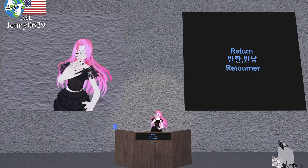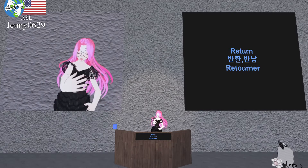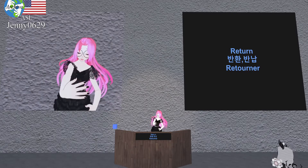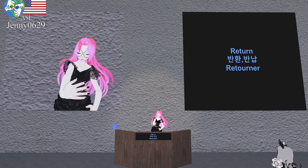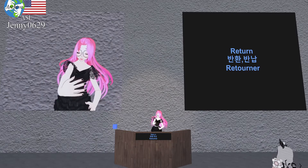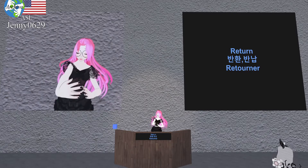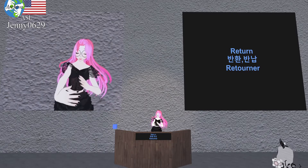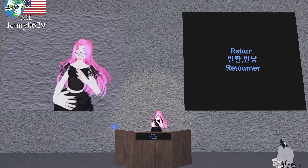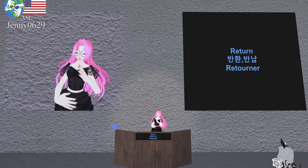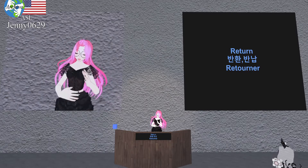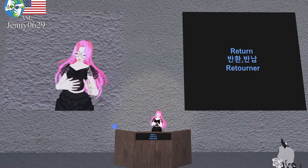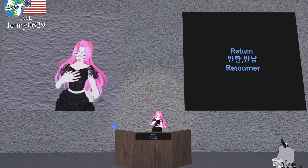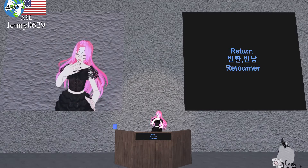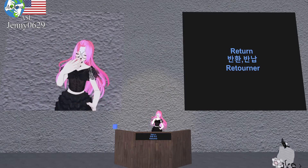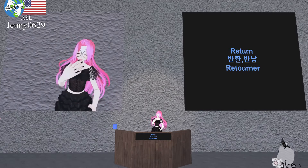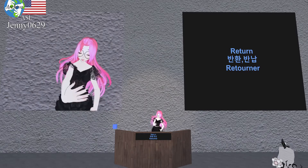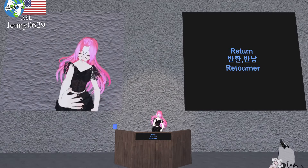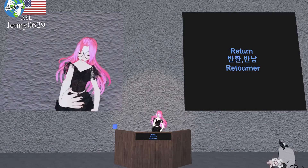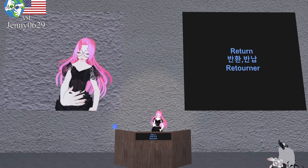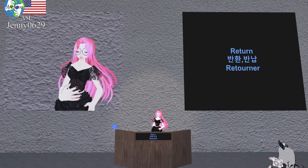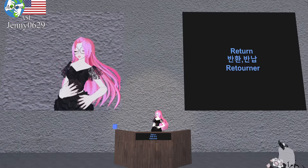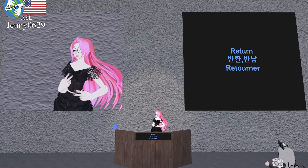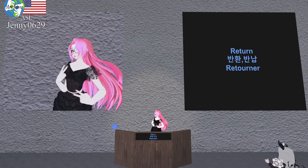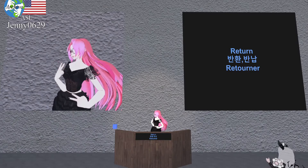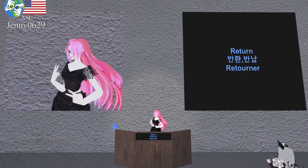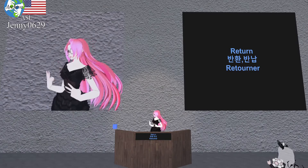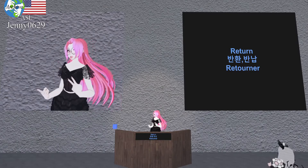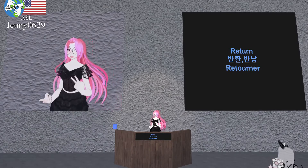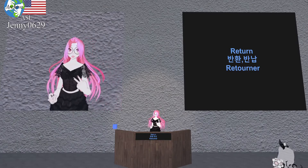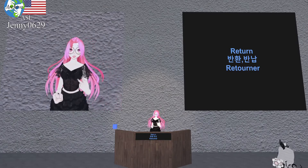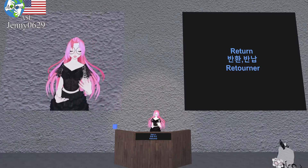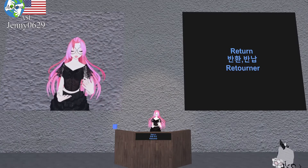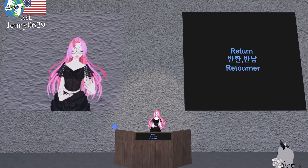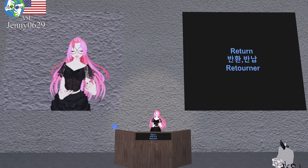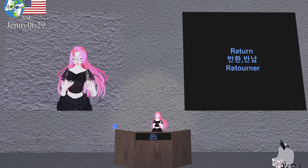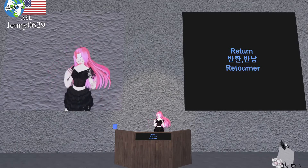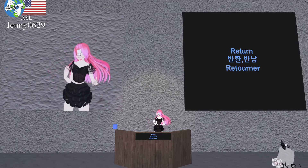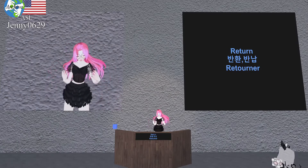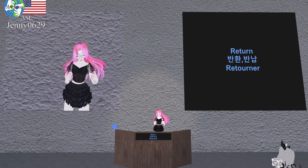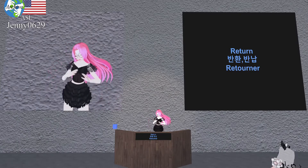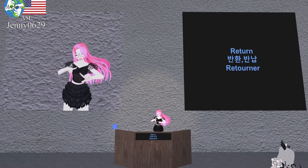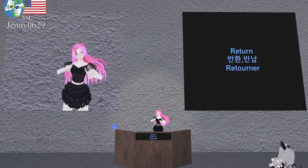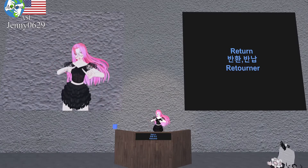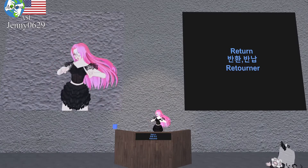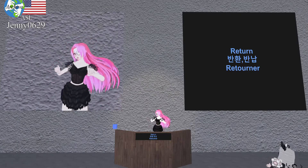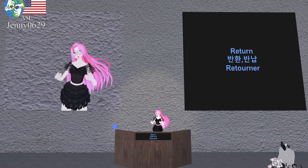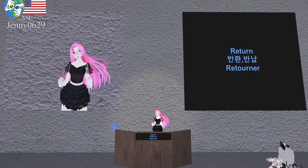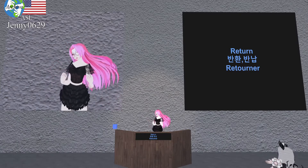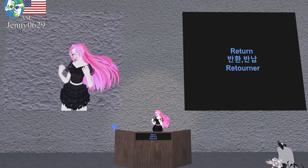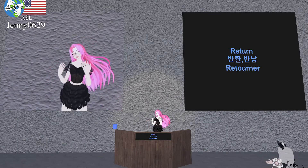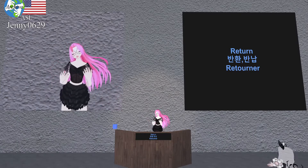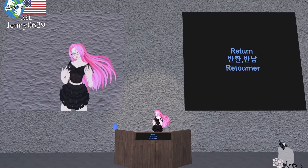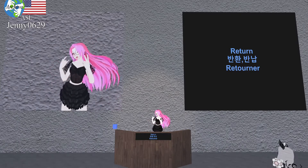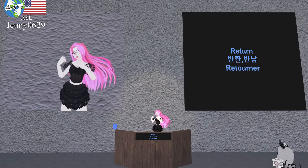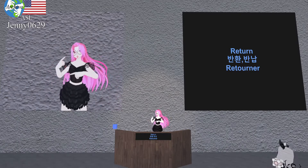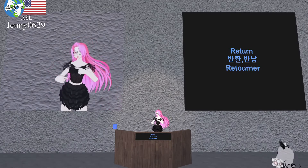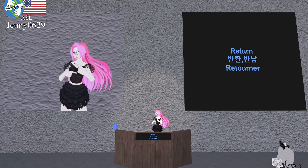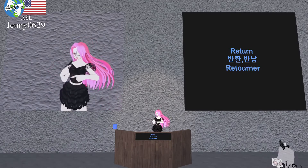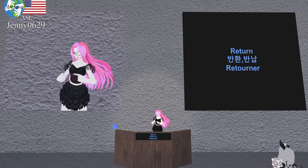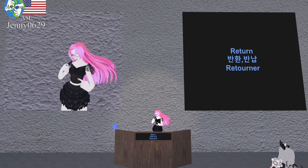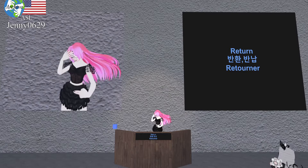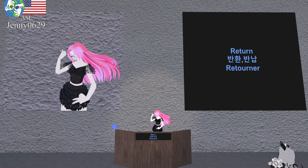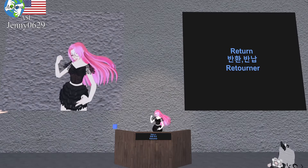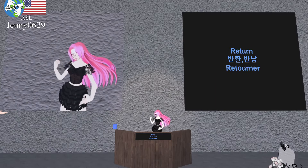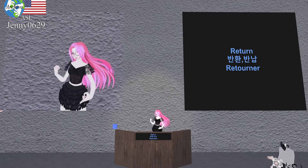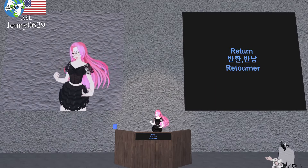of like replace, like you have it and you're replacing it. I've seen there's a lot